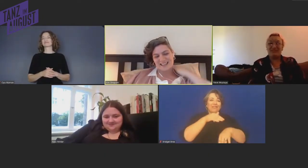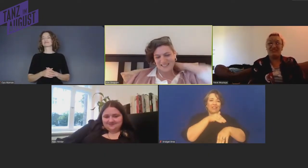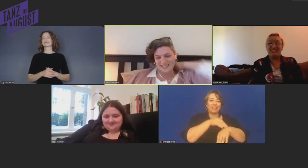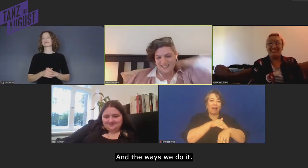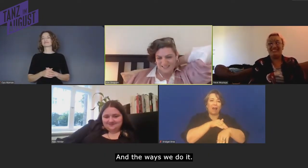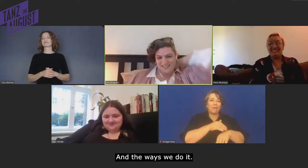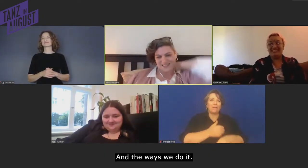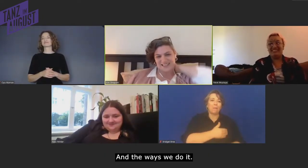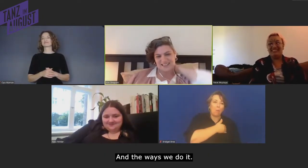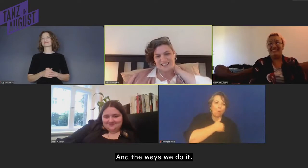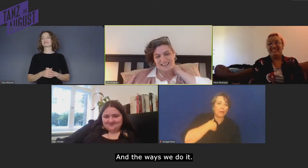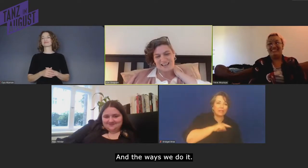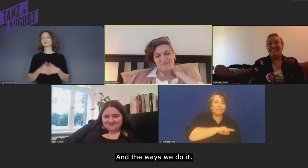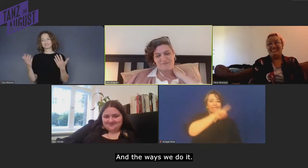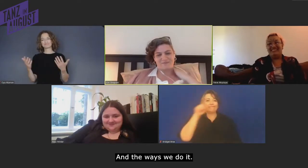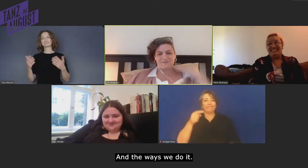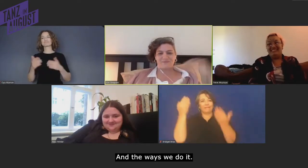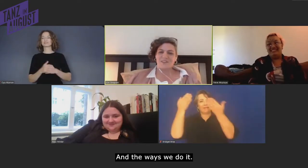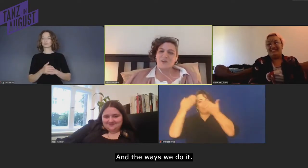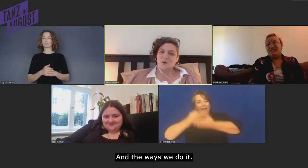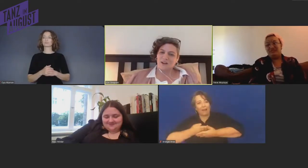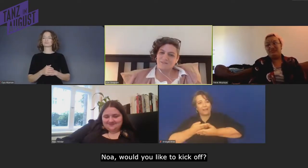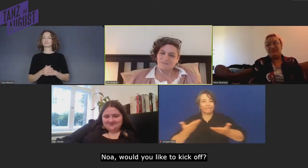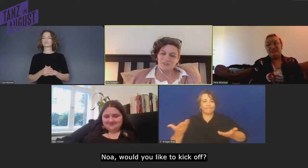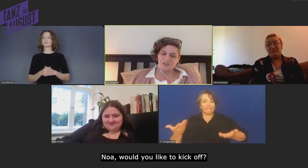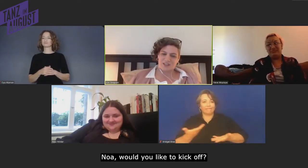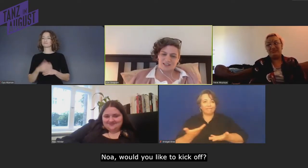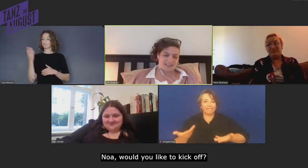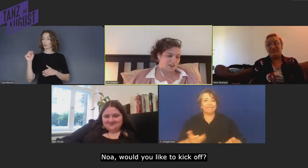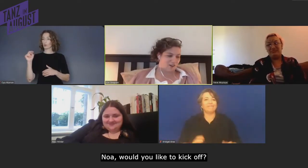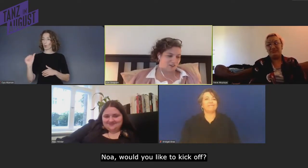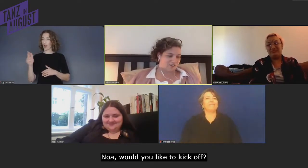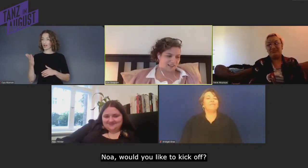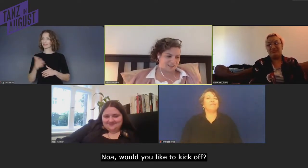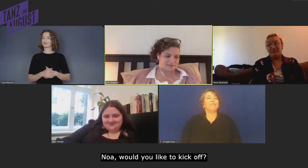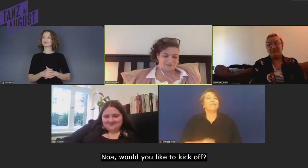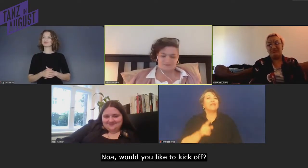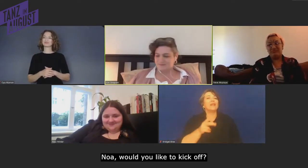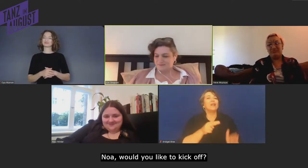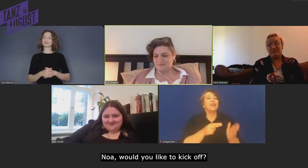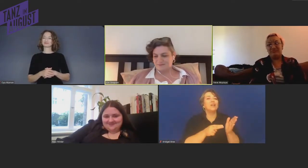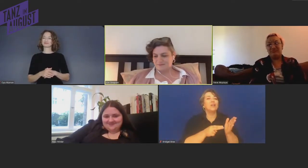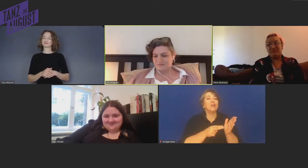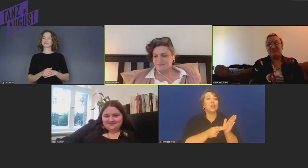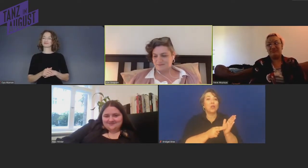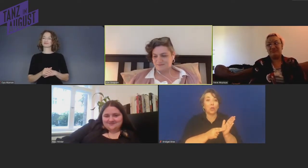And the ways that we do it. Noa, would you like to kick off there?